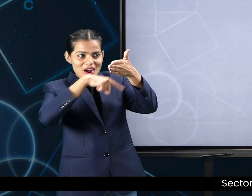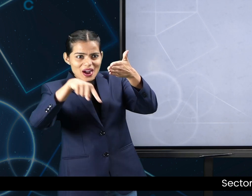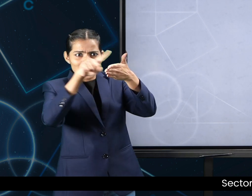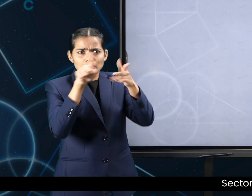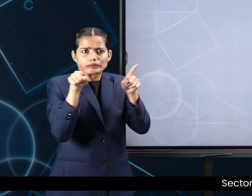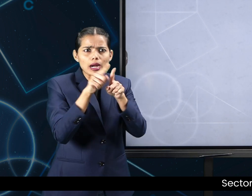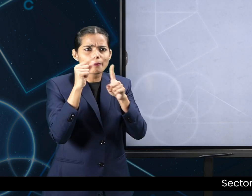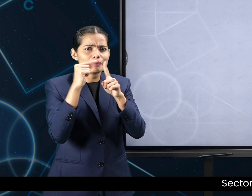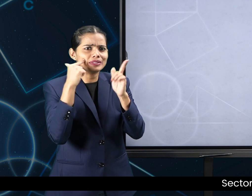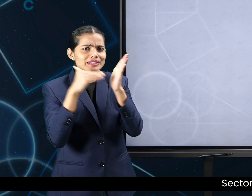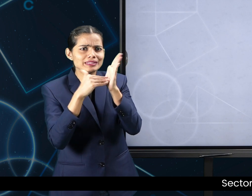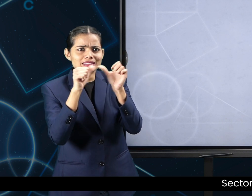sector.